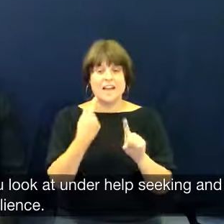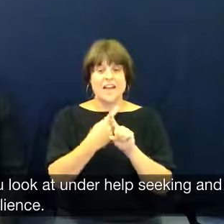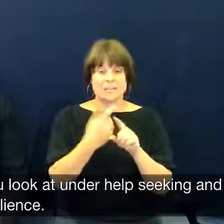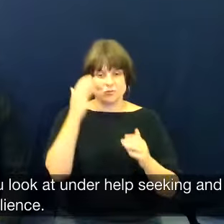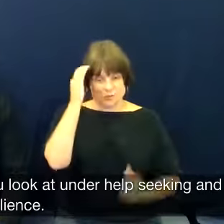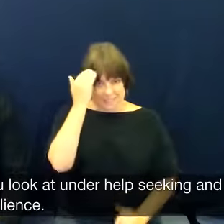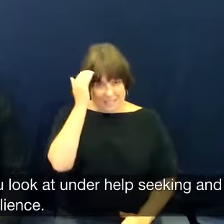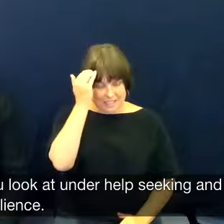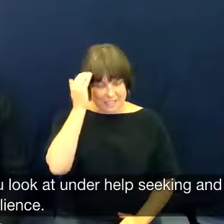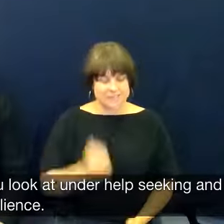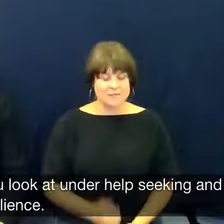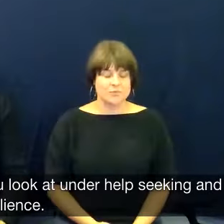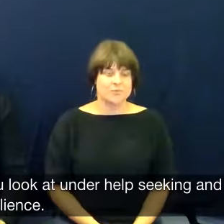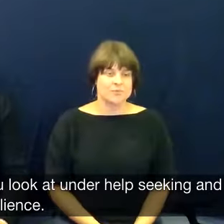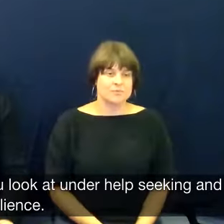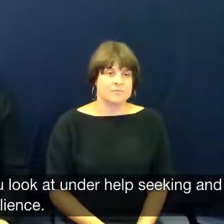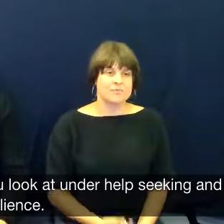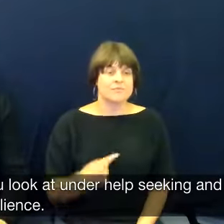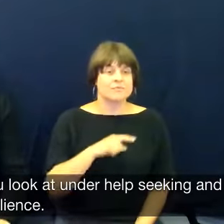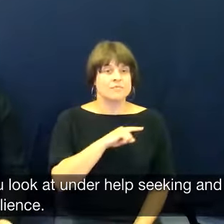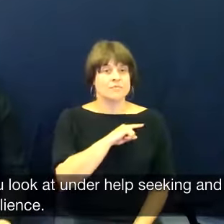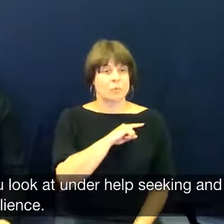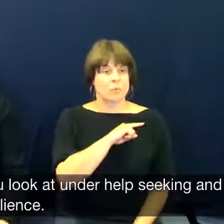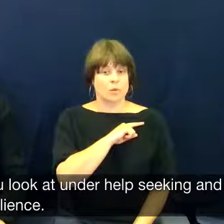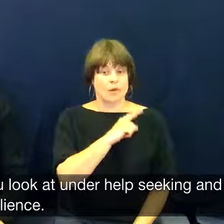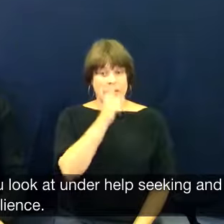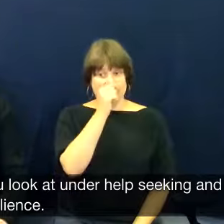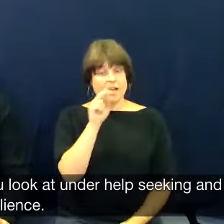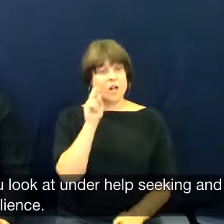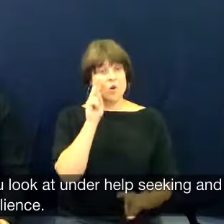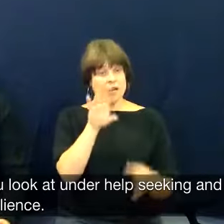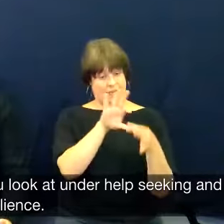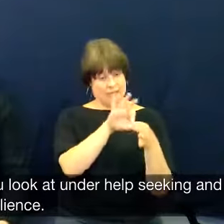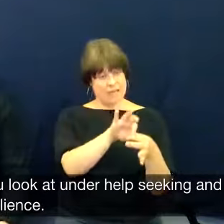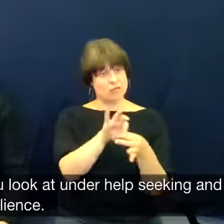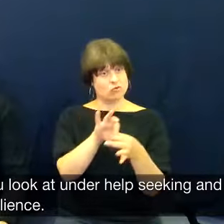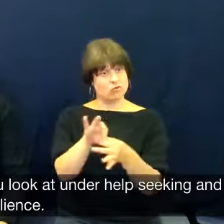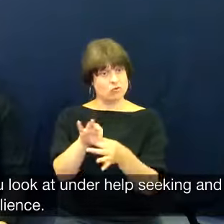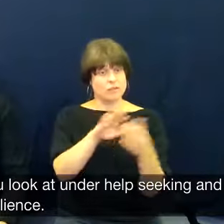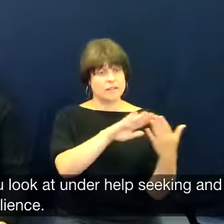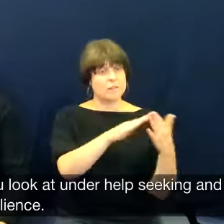We can look at help, connection and community.